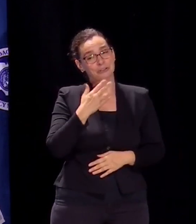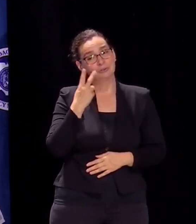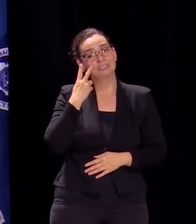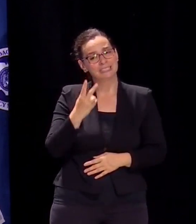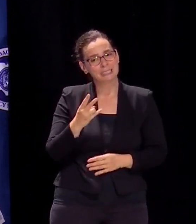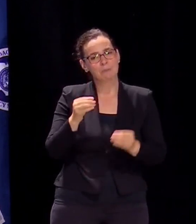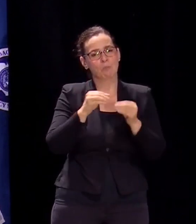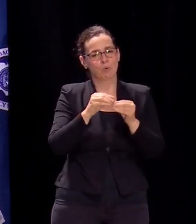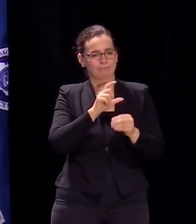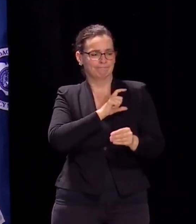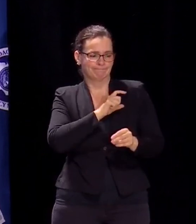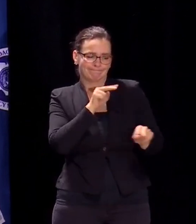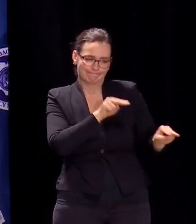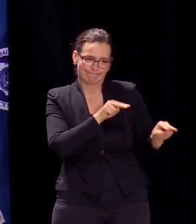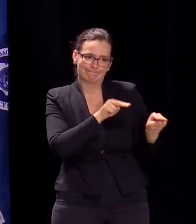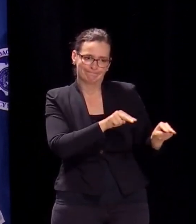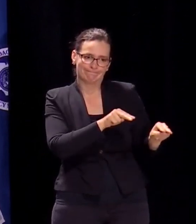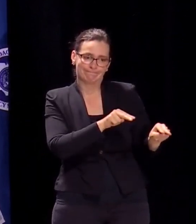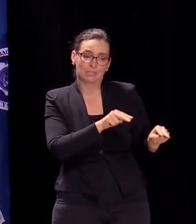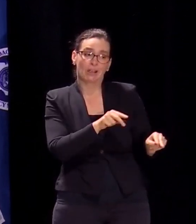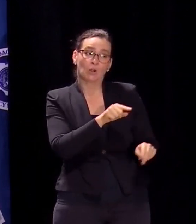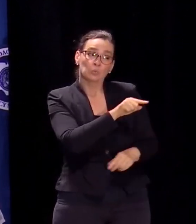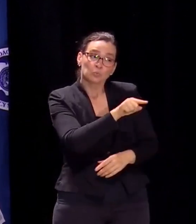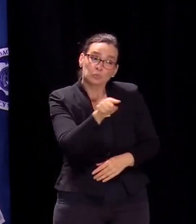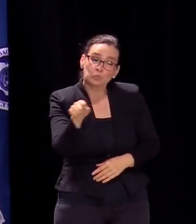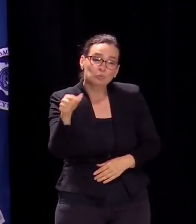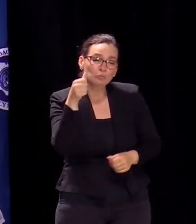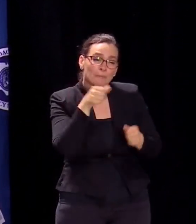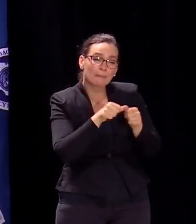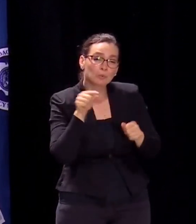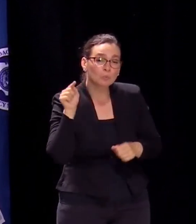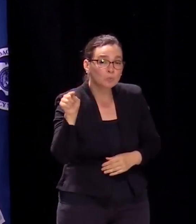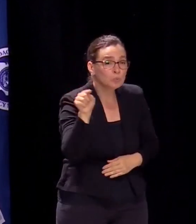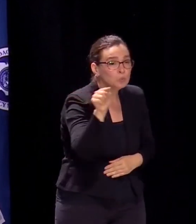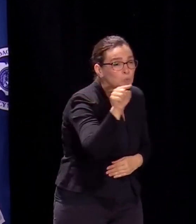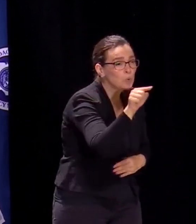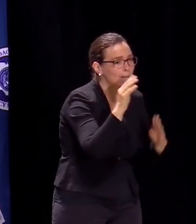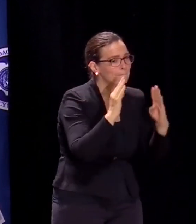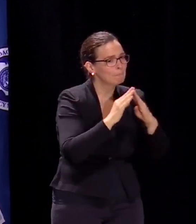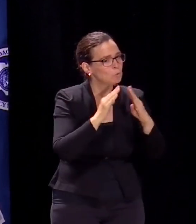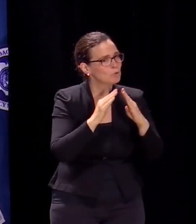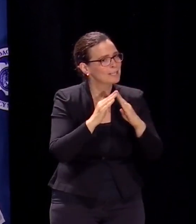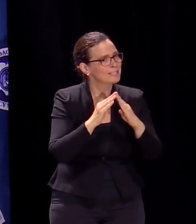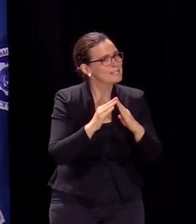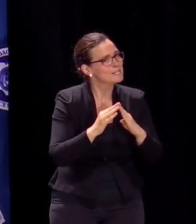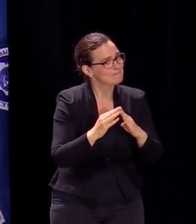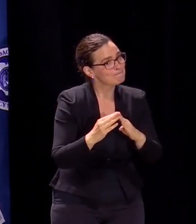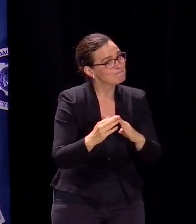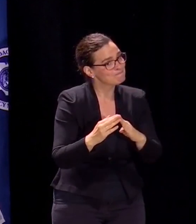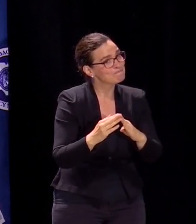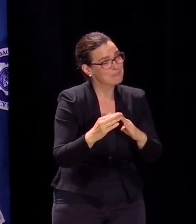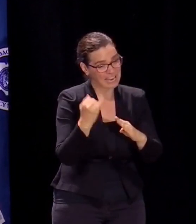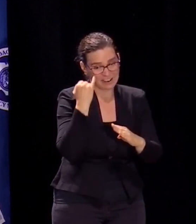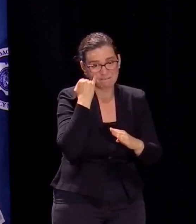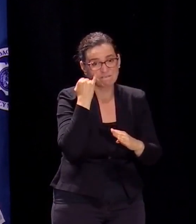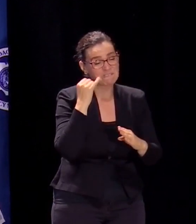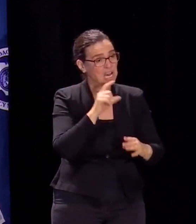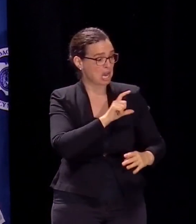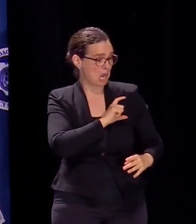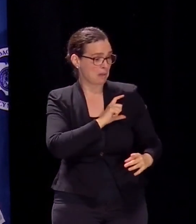there when they're going off and law enforcement's there, they can get you. It's tough to enforce after the fact.